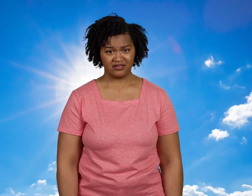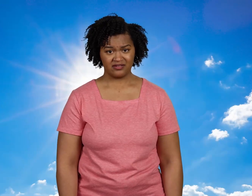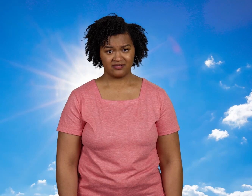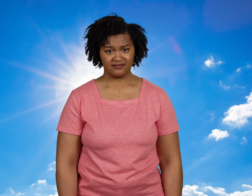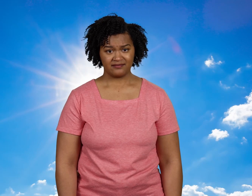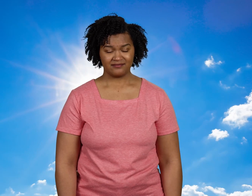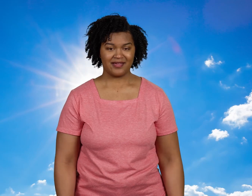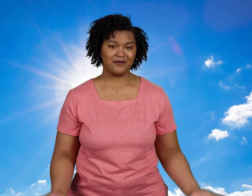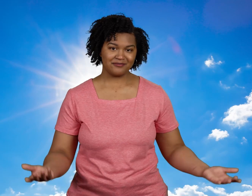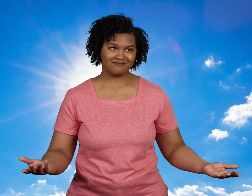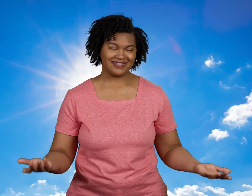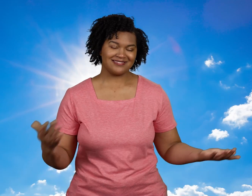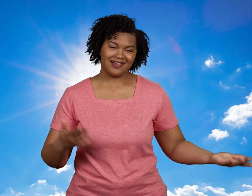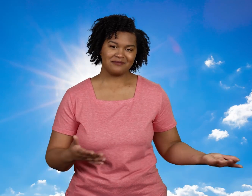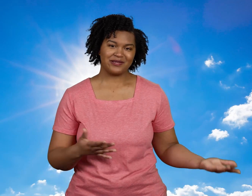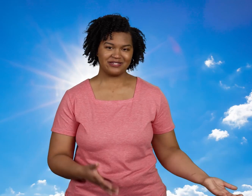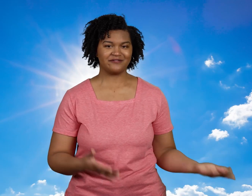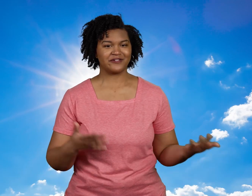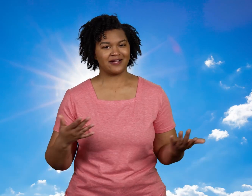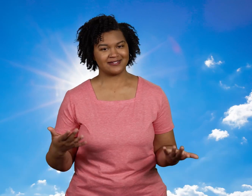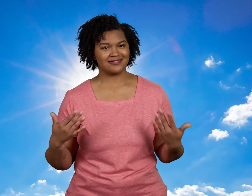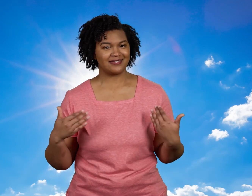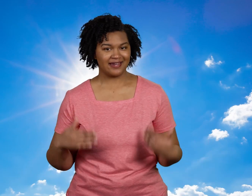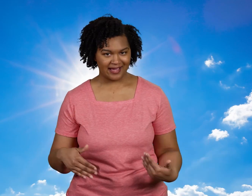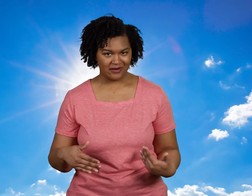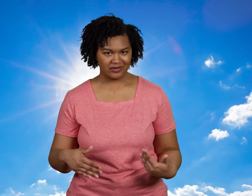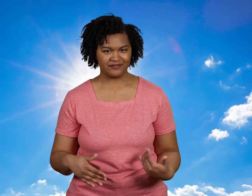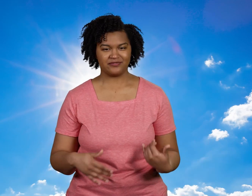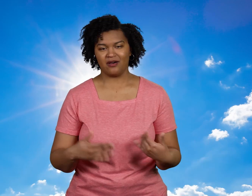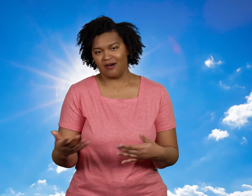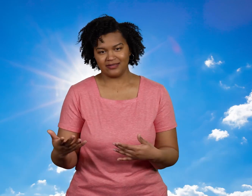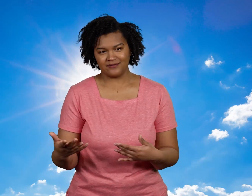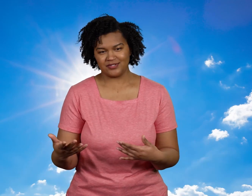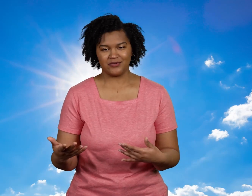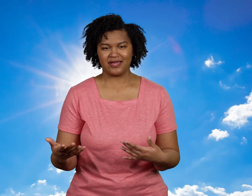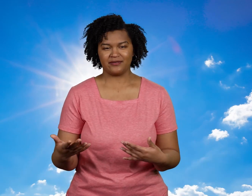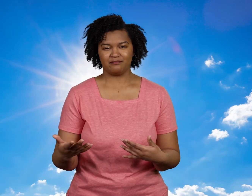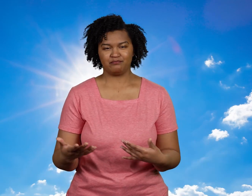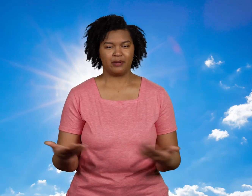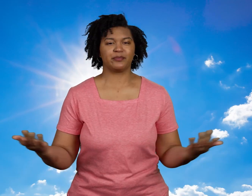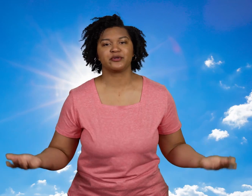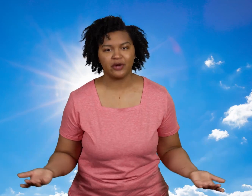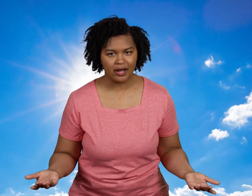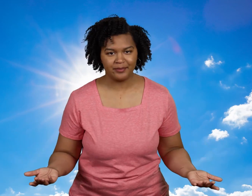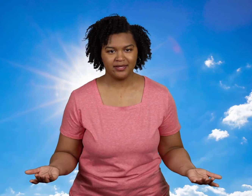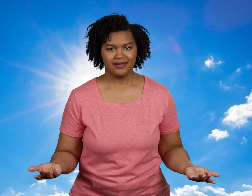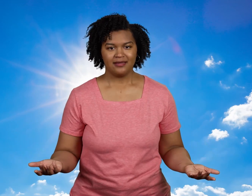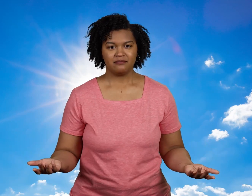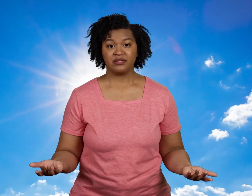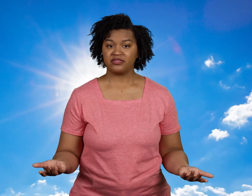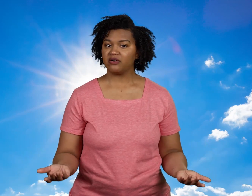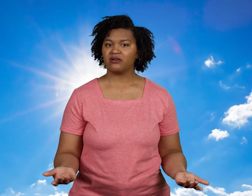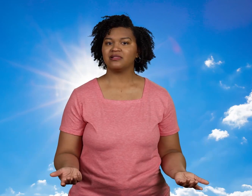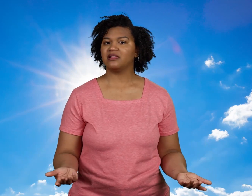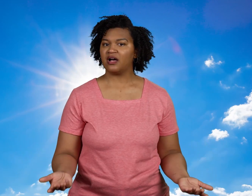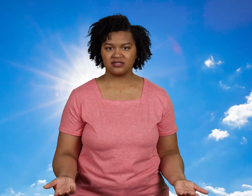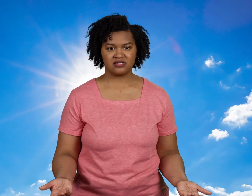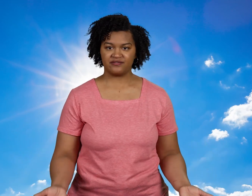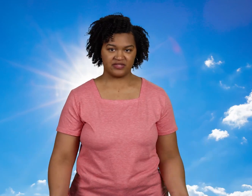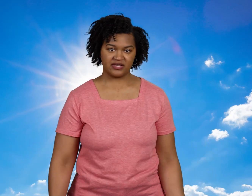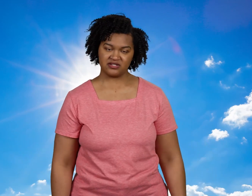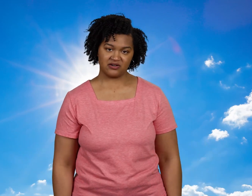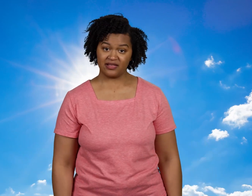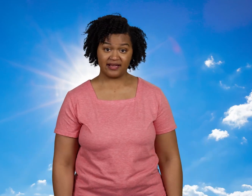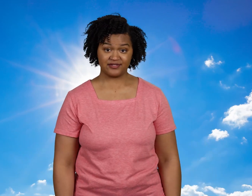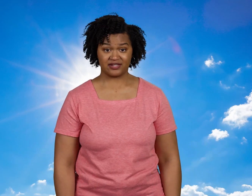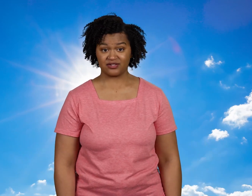starve. Now, it's not a big deal for us now if olives don't have a bumper crop, but there are lots